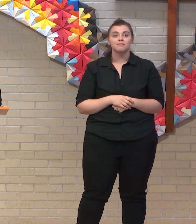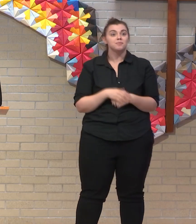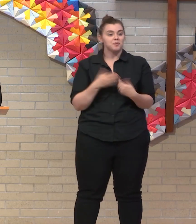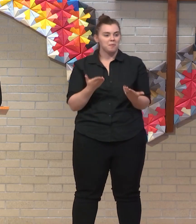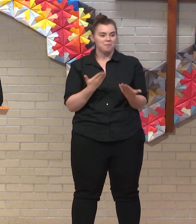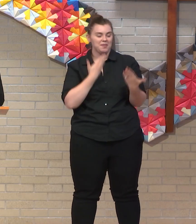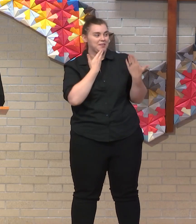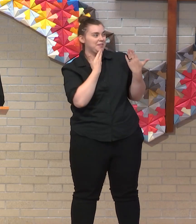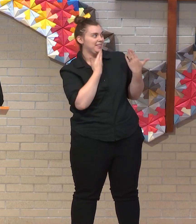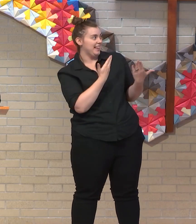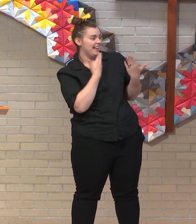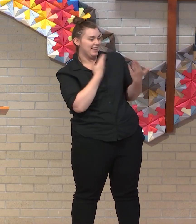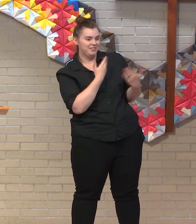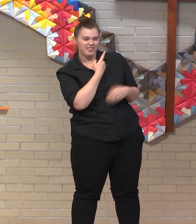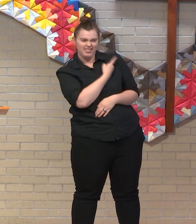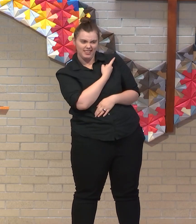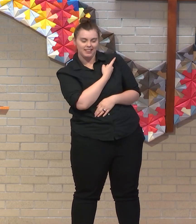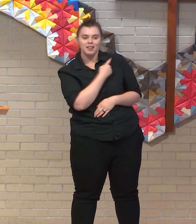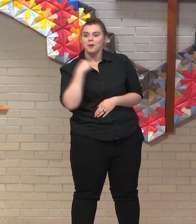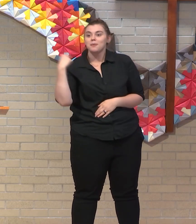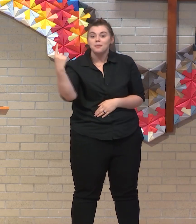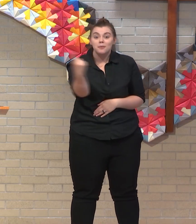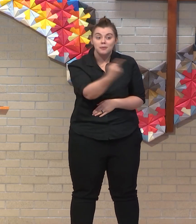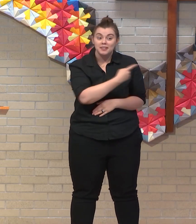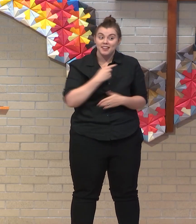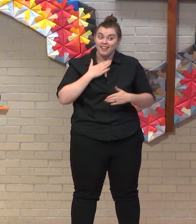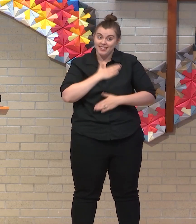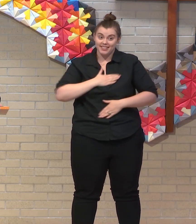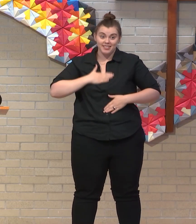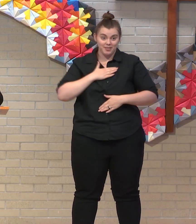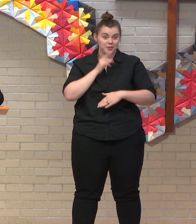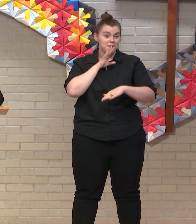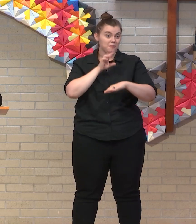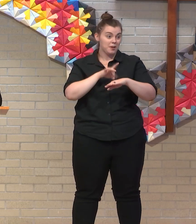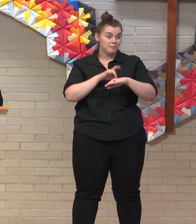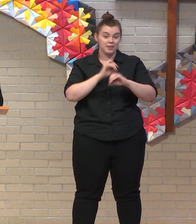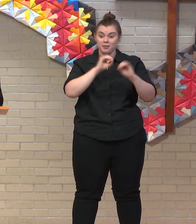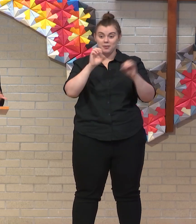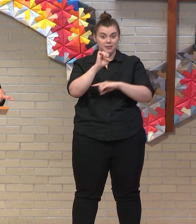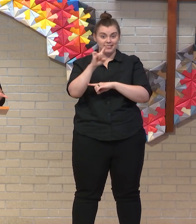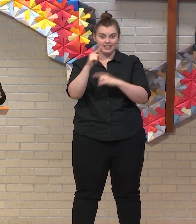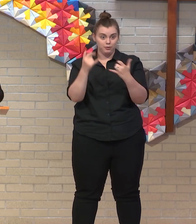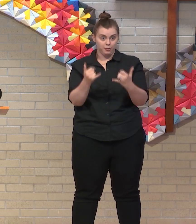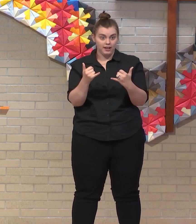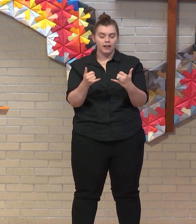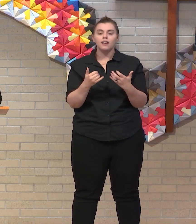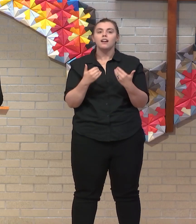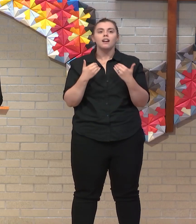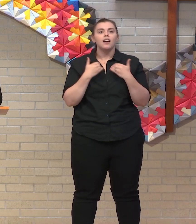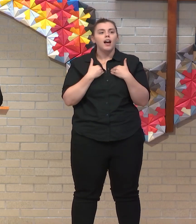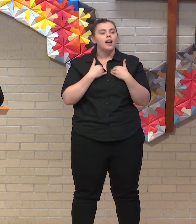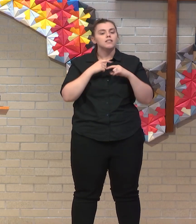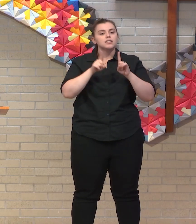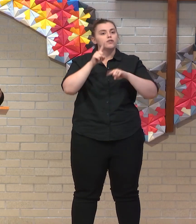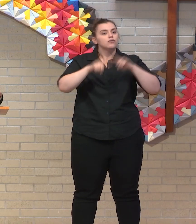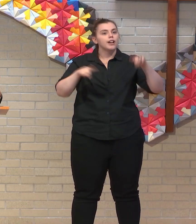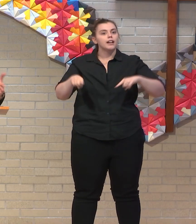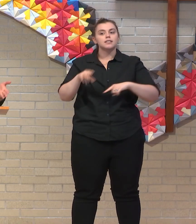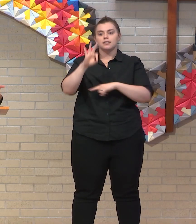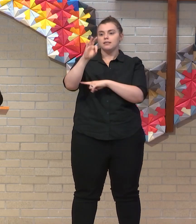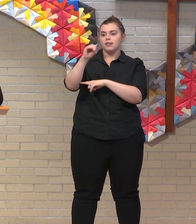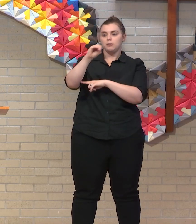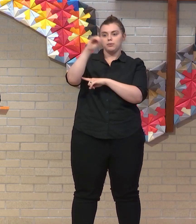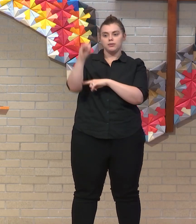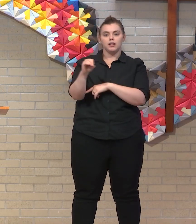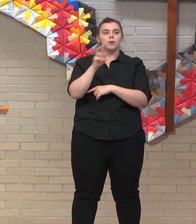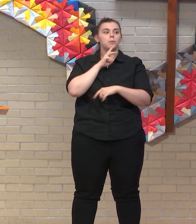So thanks to a fellow maple leaf, we all enjoy seedless watermelon today. Seedless varieties now account for more than